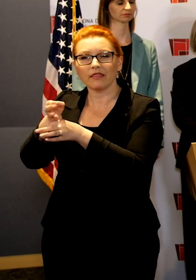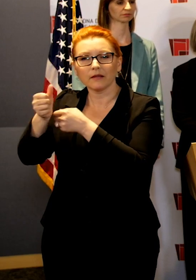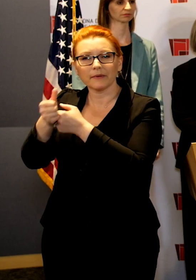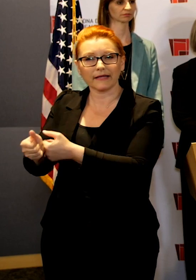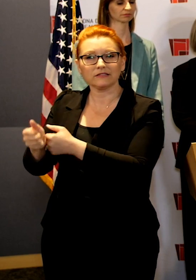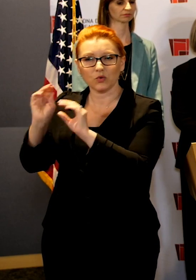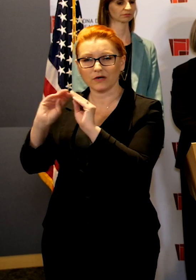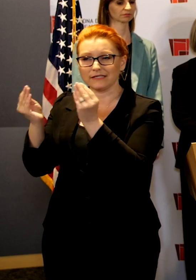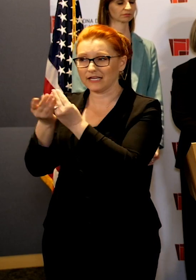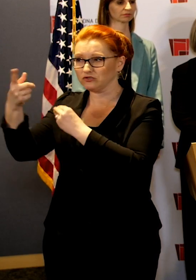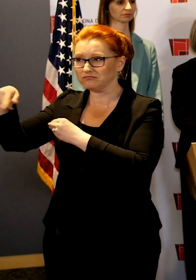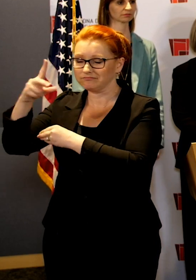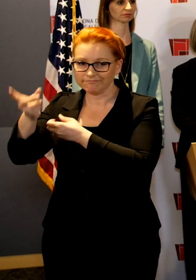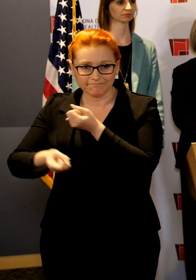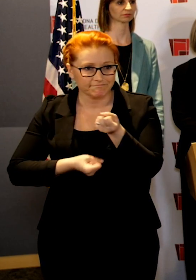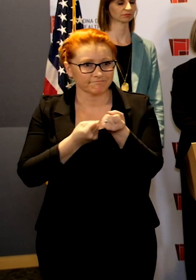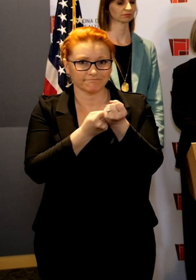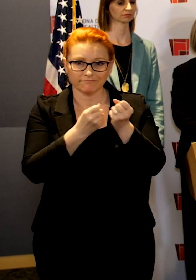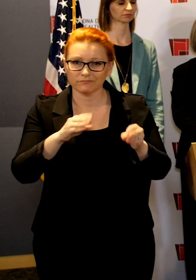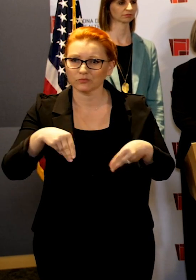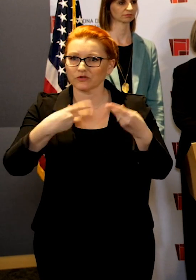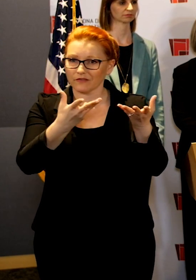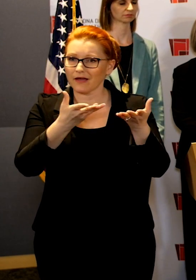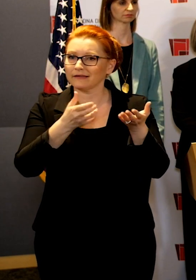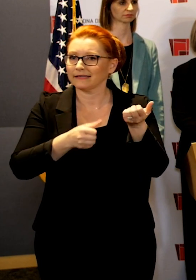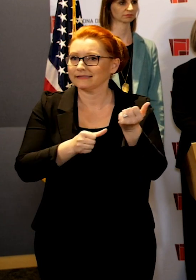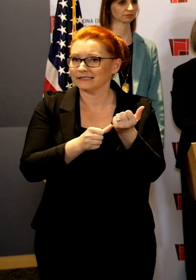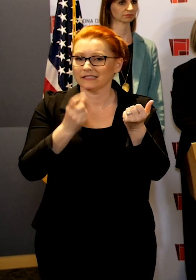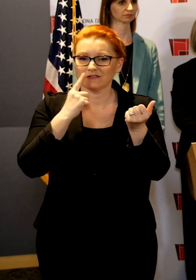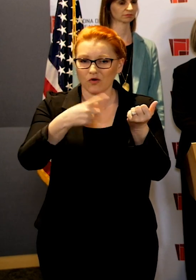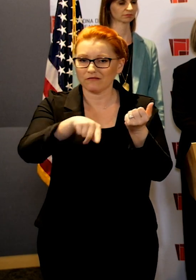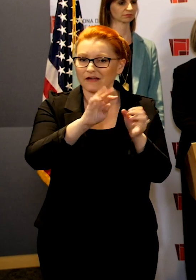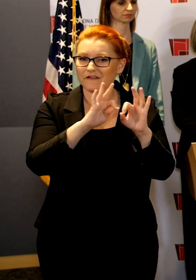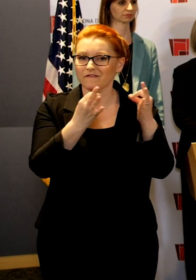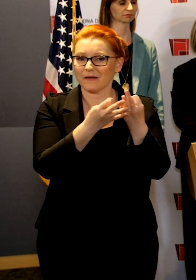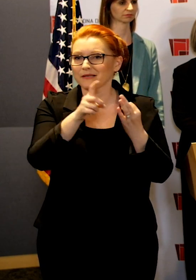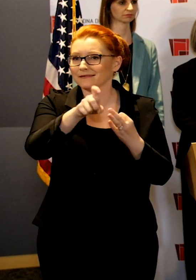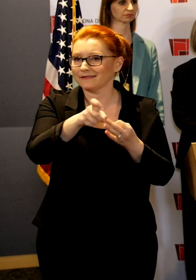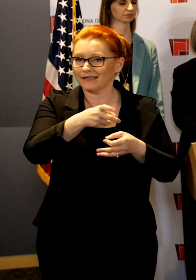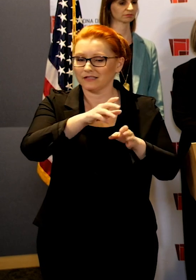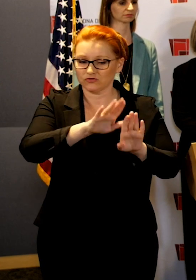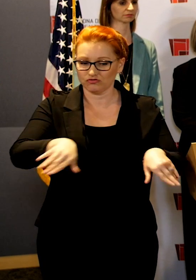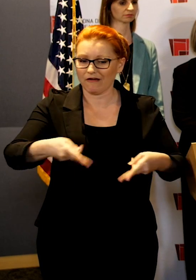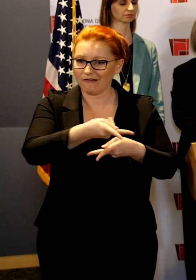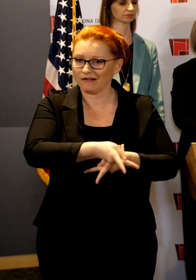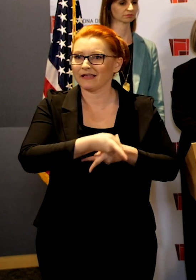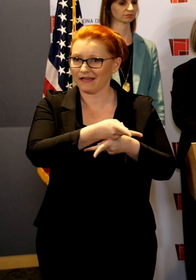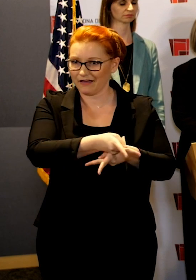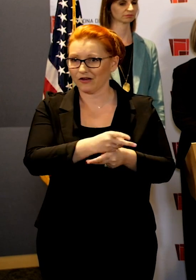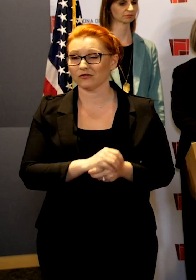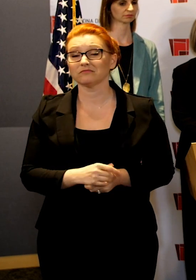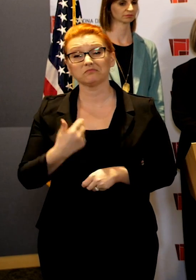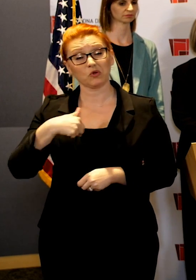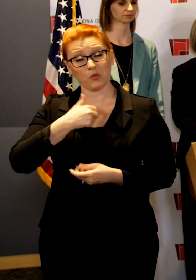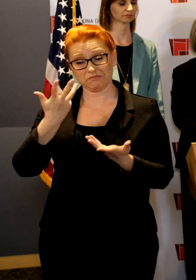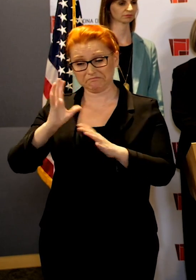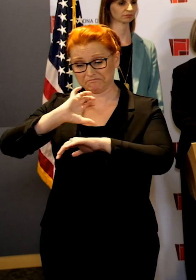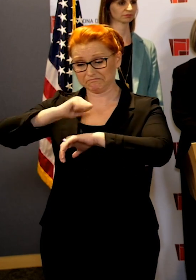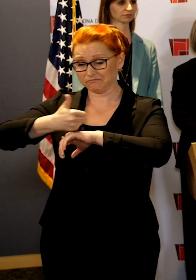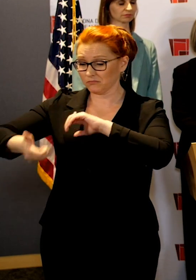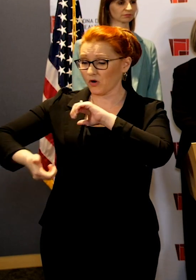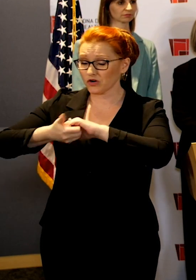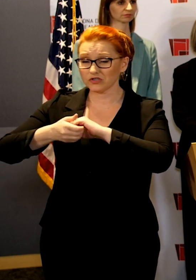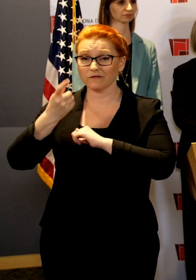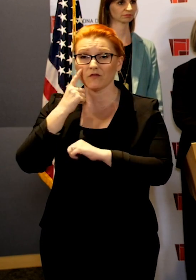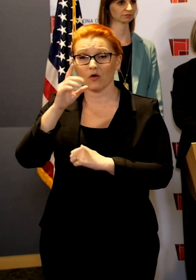assist during this difficult time for these families in need. We have formed partnerships with the Boys and